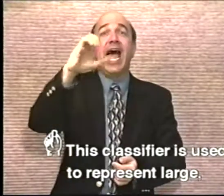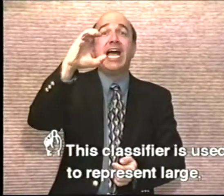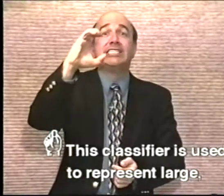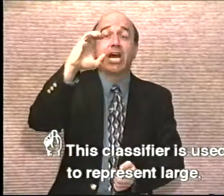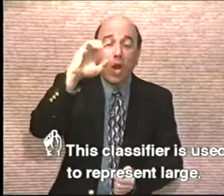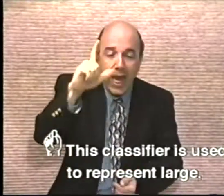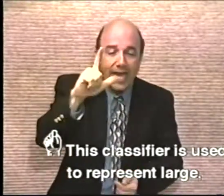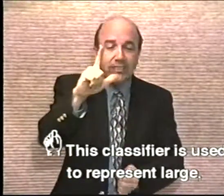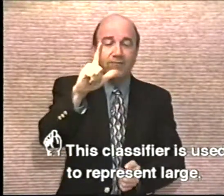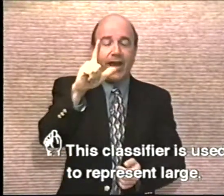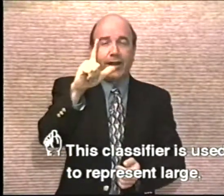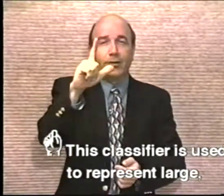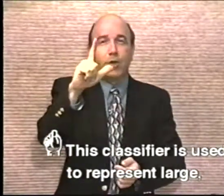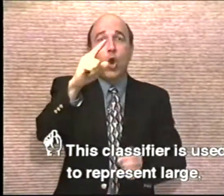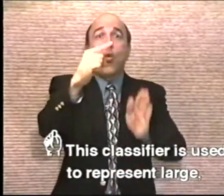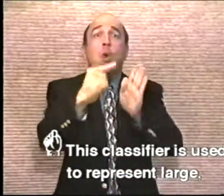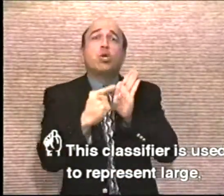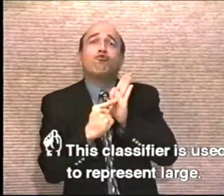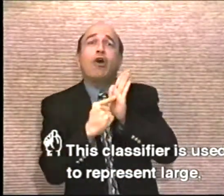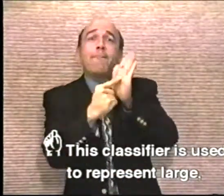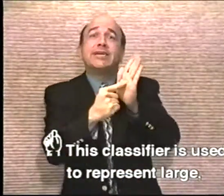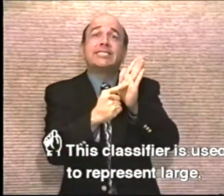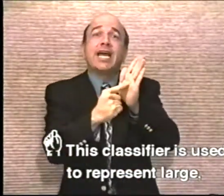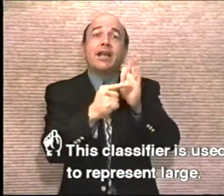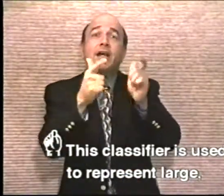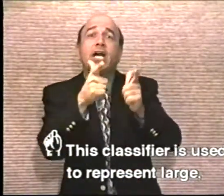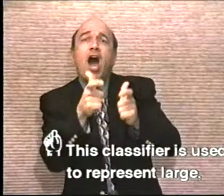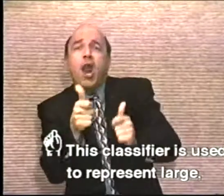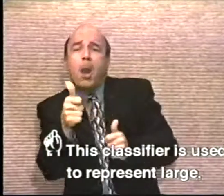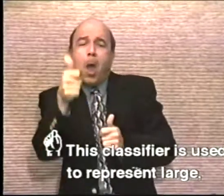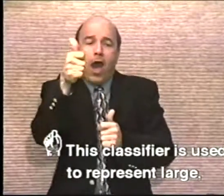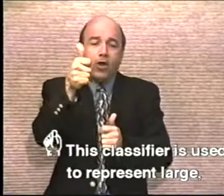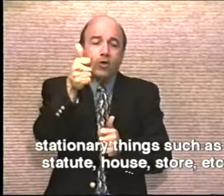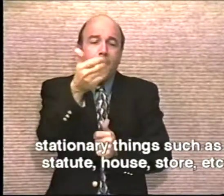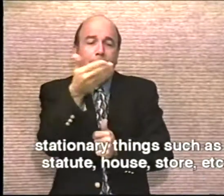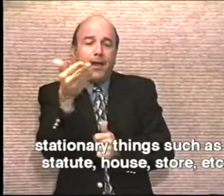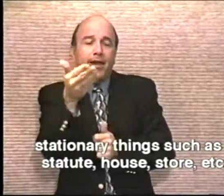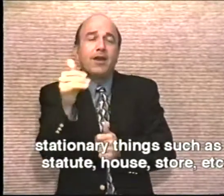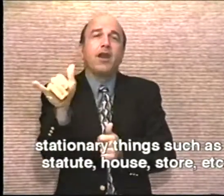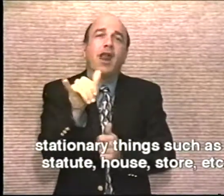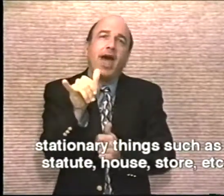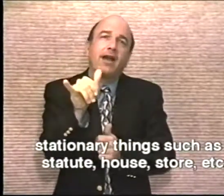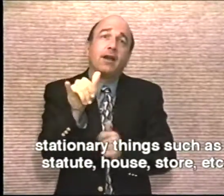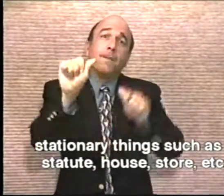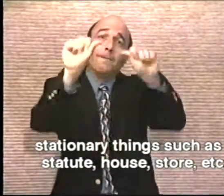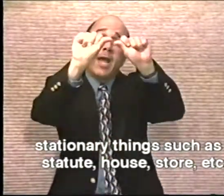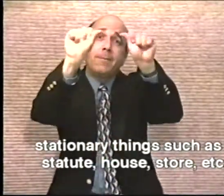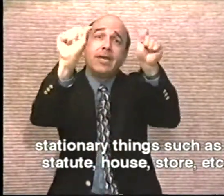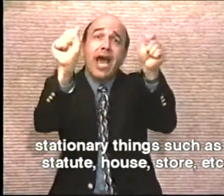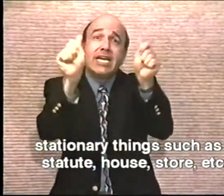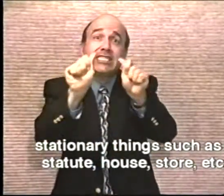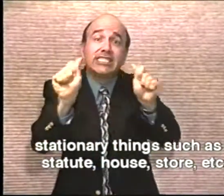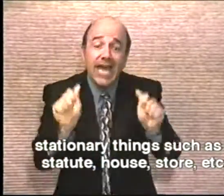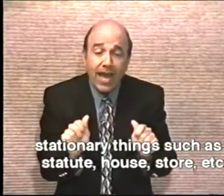is a classifier which represents a larger thing like maybe a